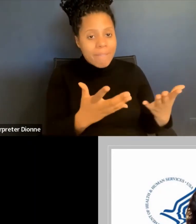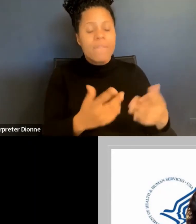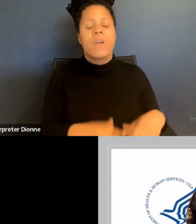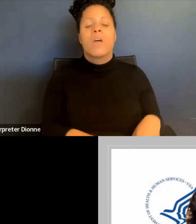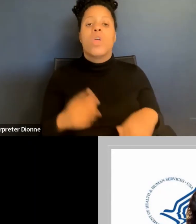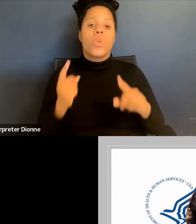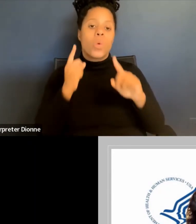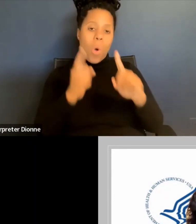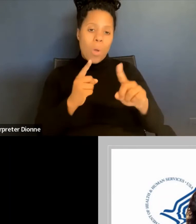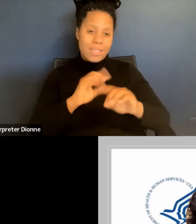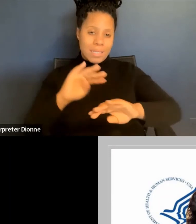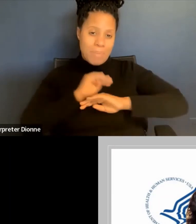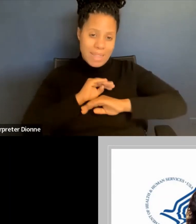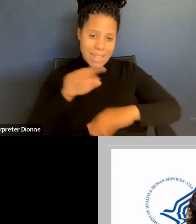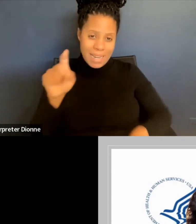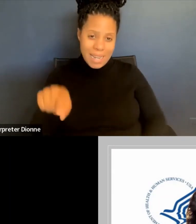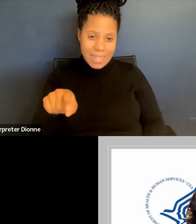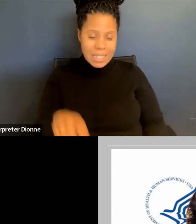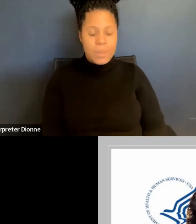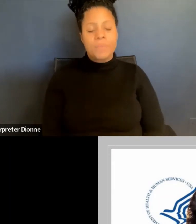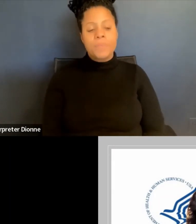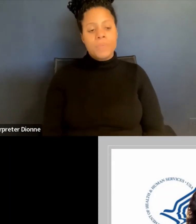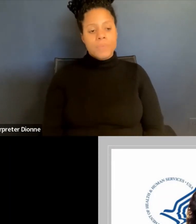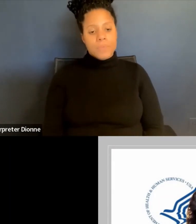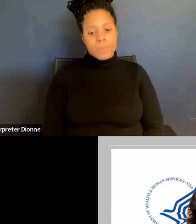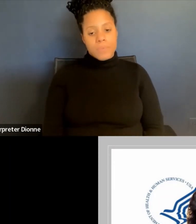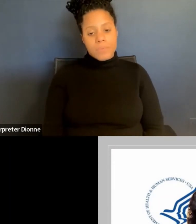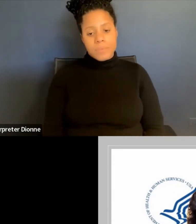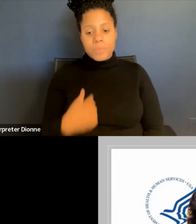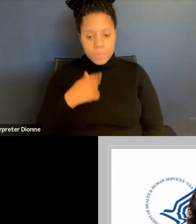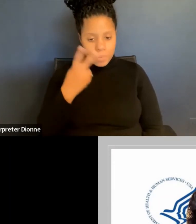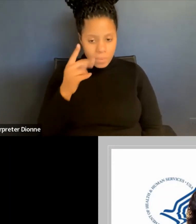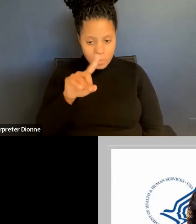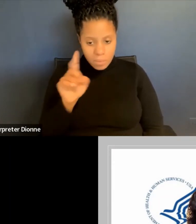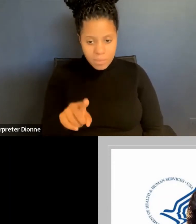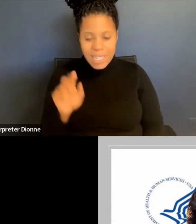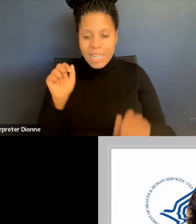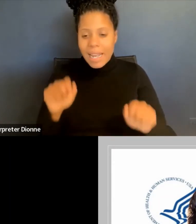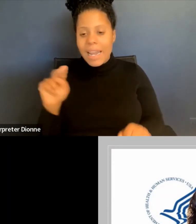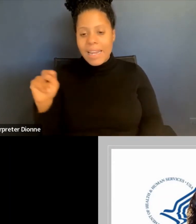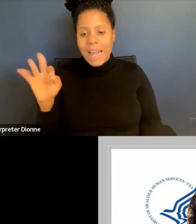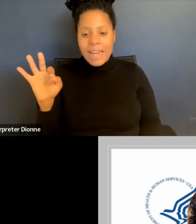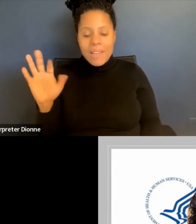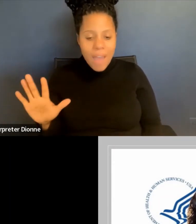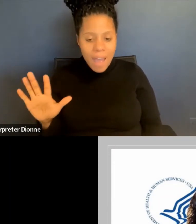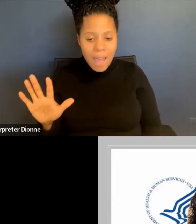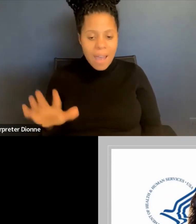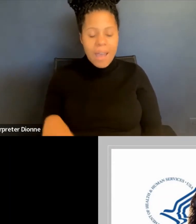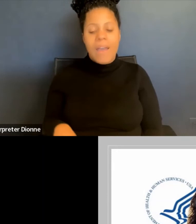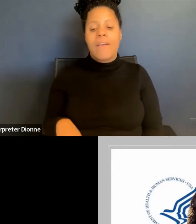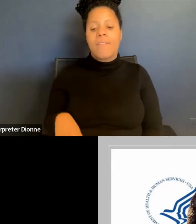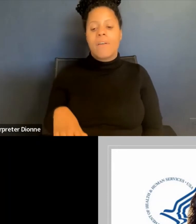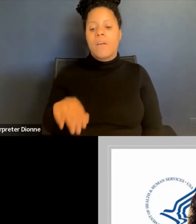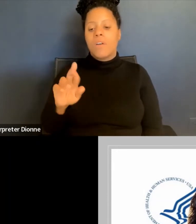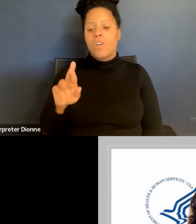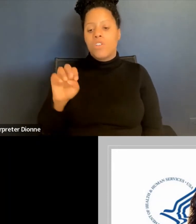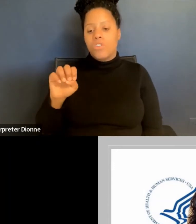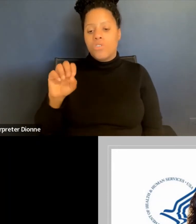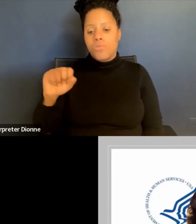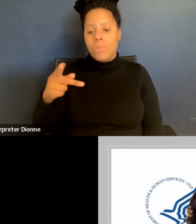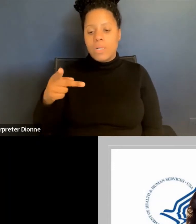A question is, can N95 respirators and home tests be filled for long-term